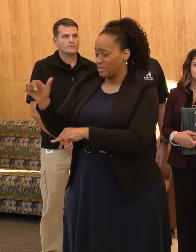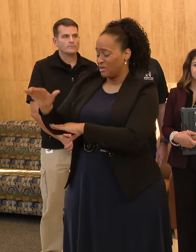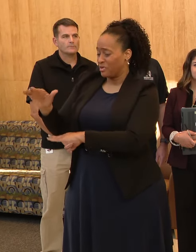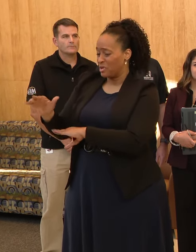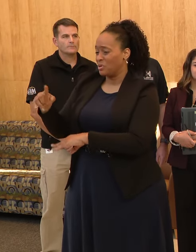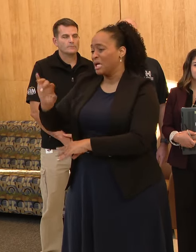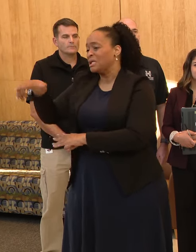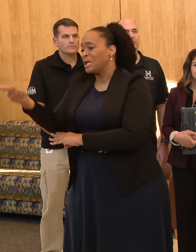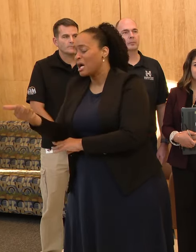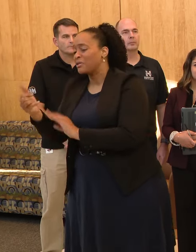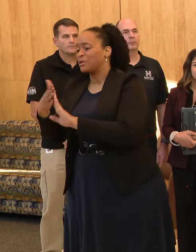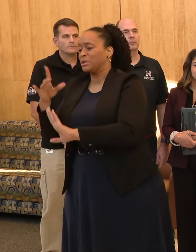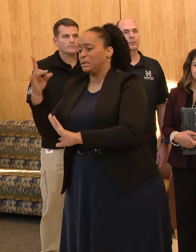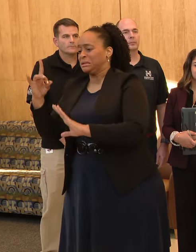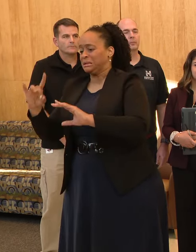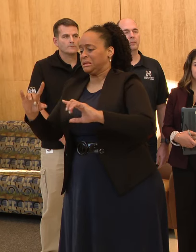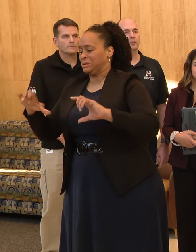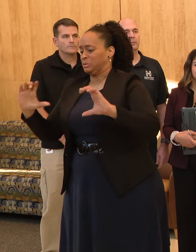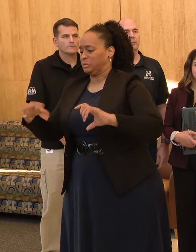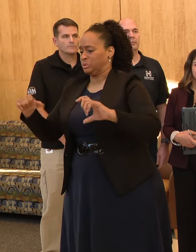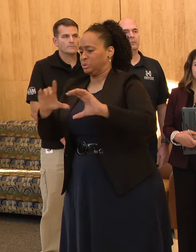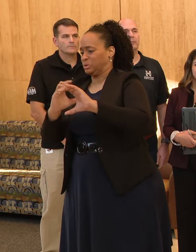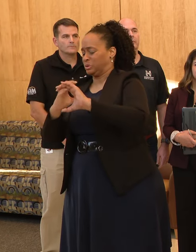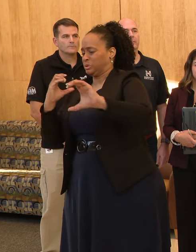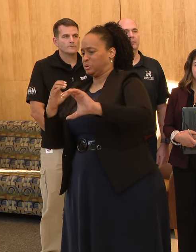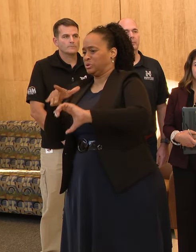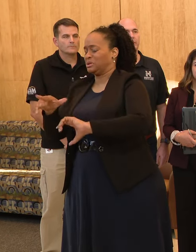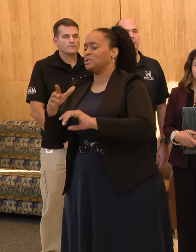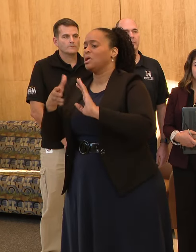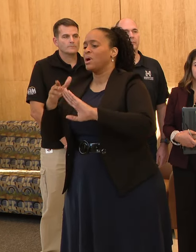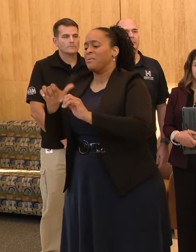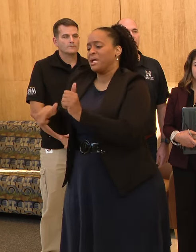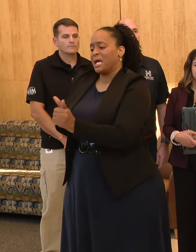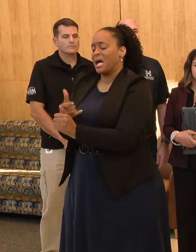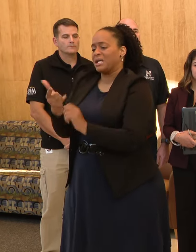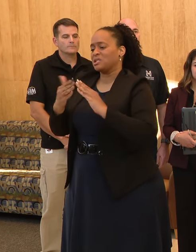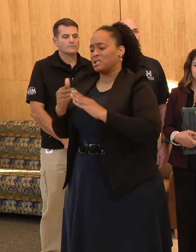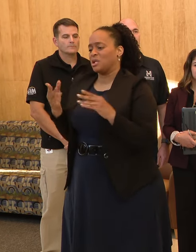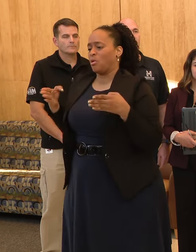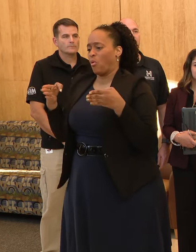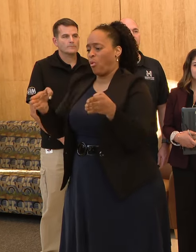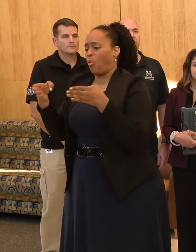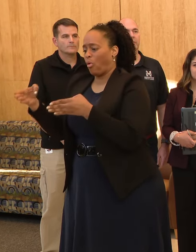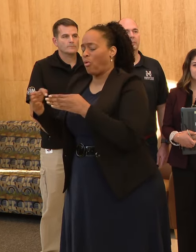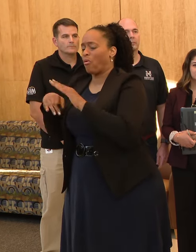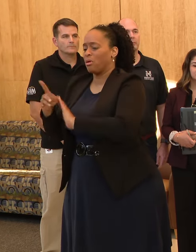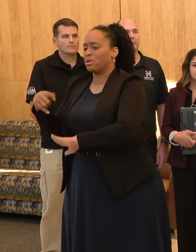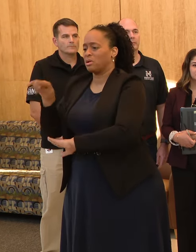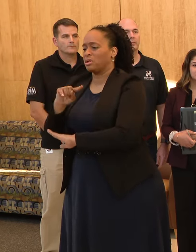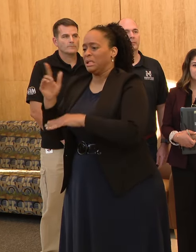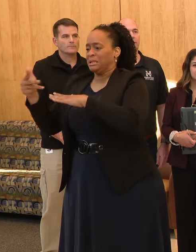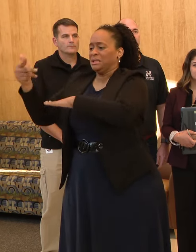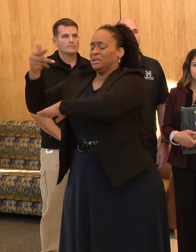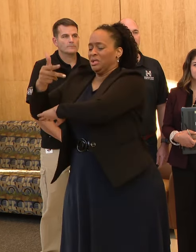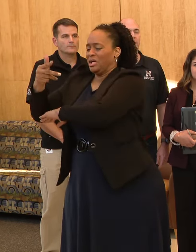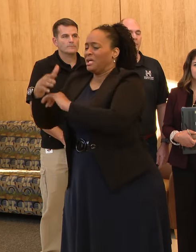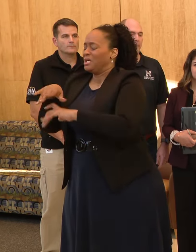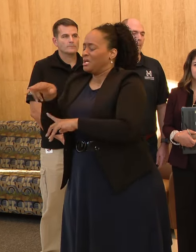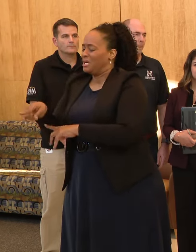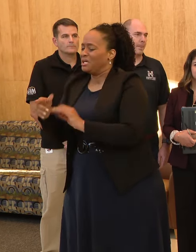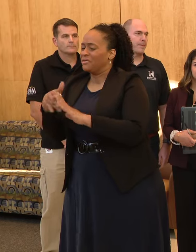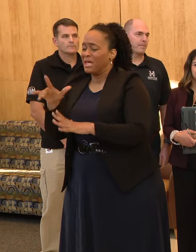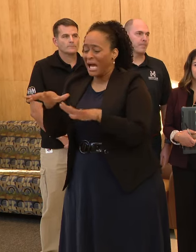jackknife 18-wheeler right behind City Hall on the Pierce Elevated, automobiles. The ice is there and it can